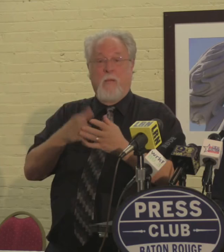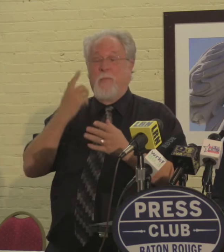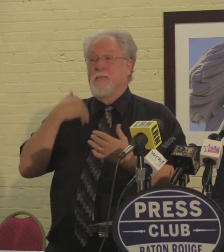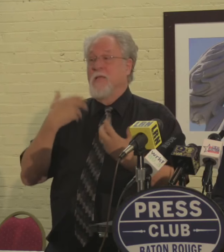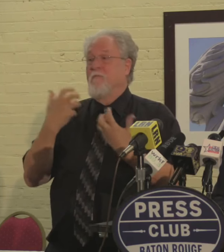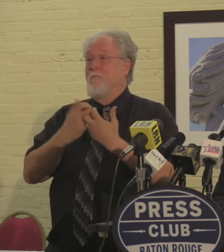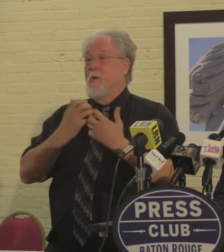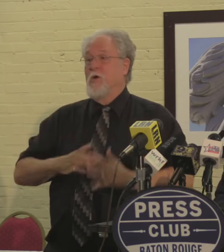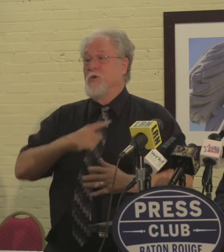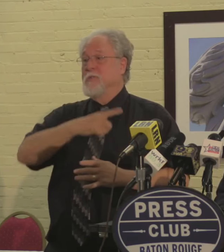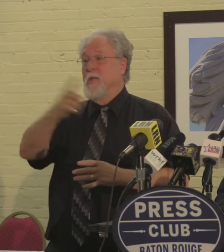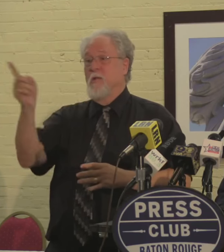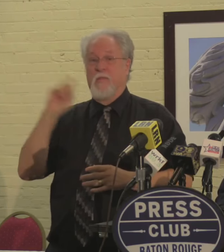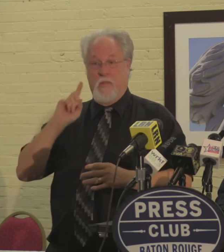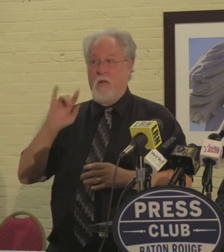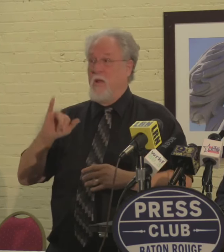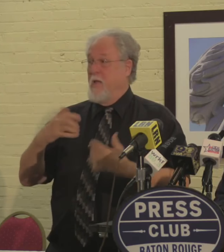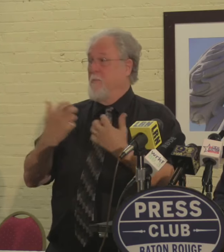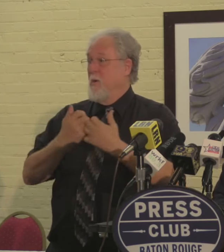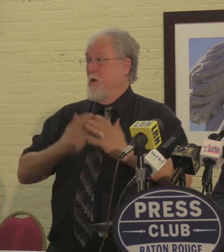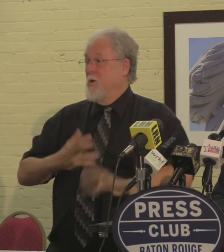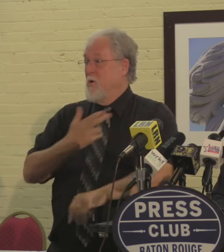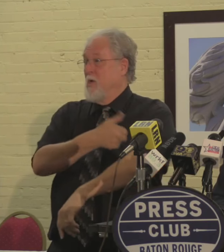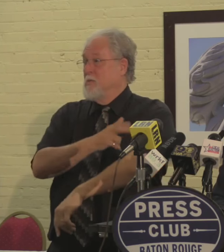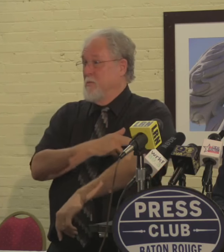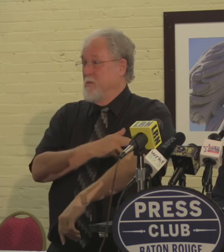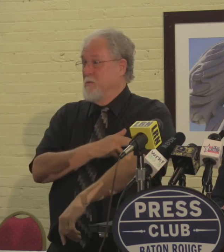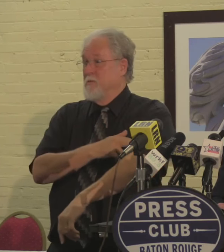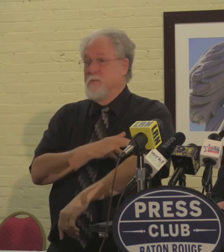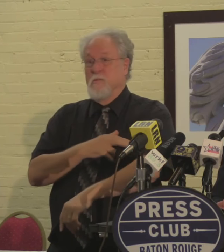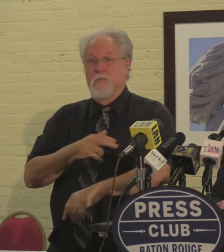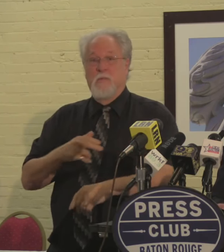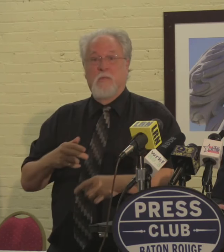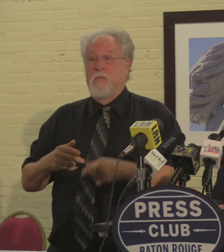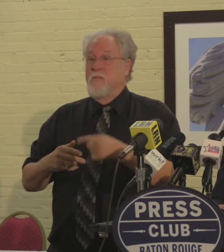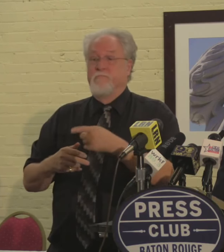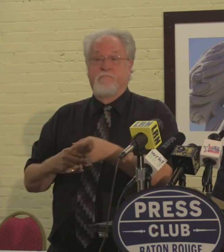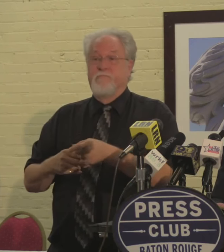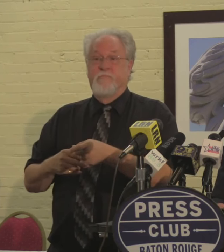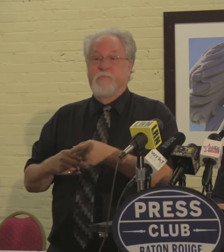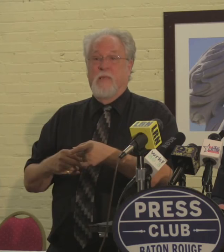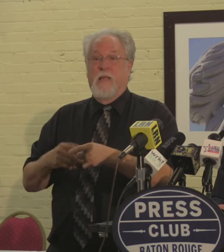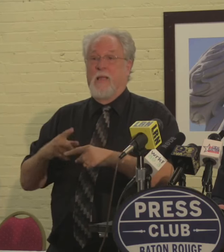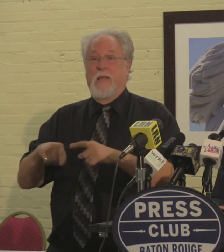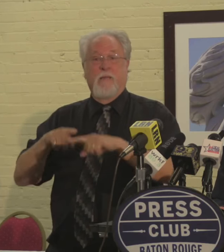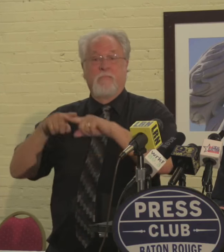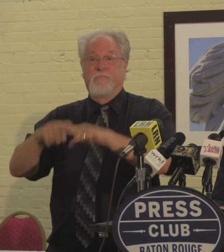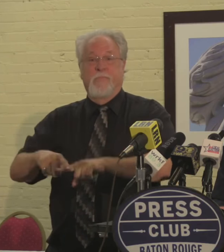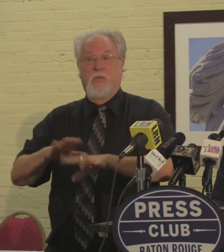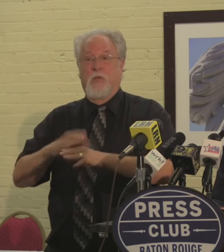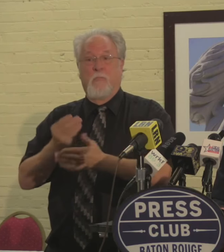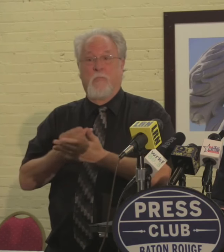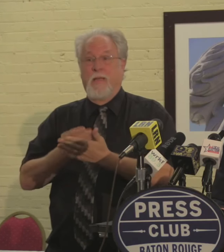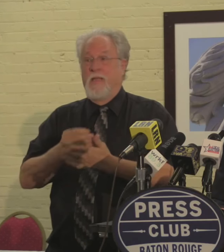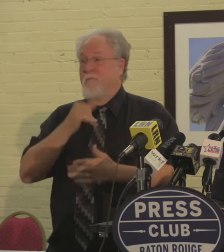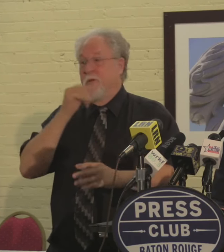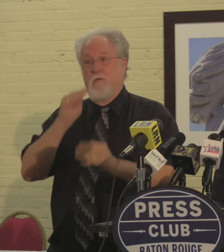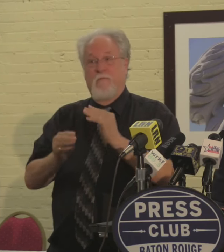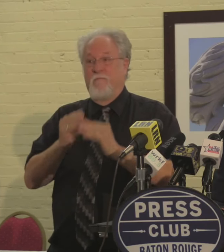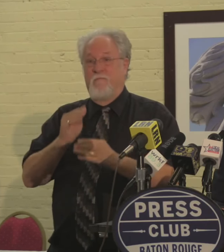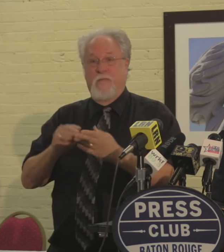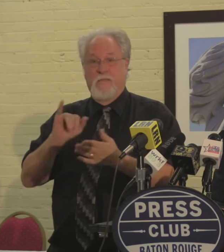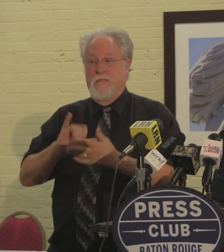partners out there, particularly partner hospitals, that would not be able to count on funding if we don't fix the